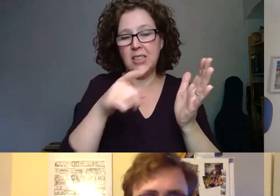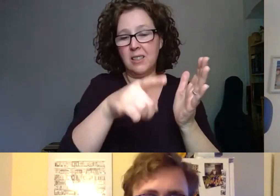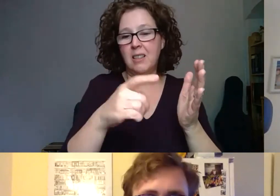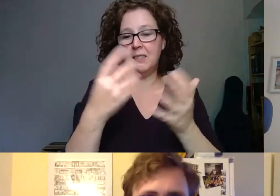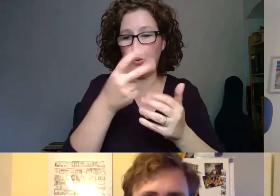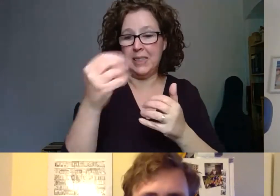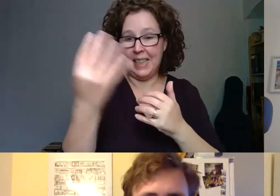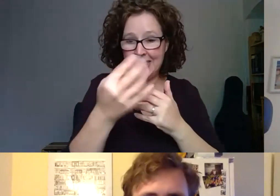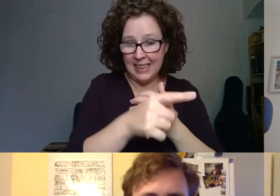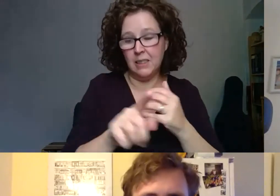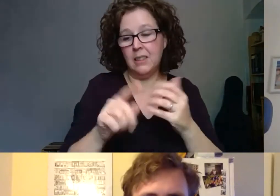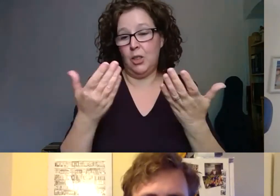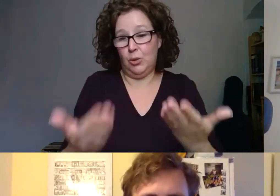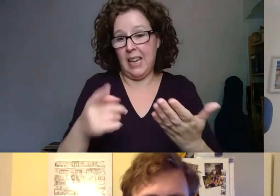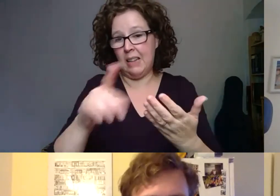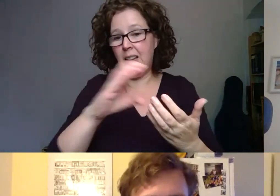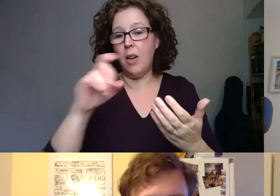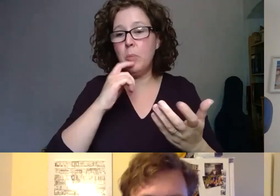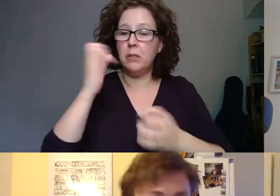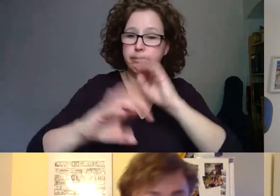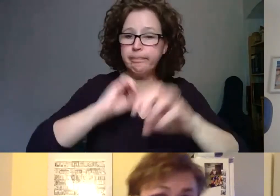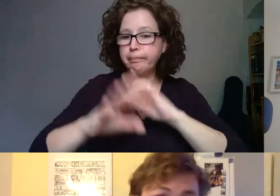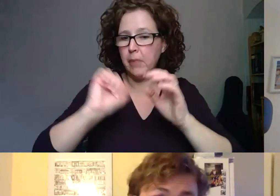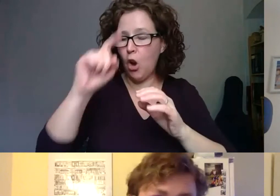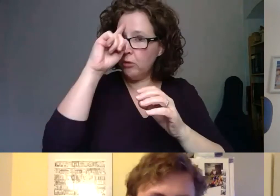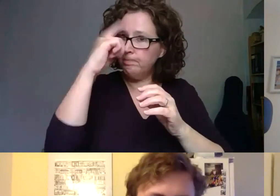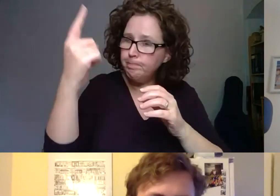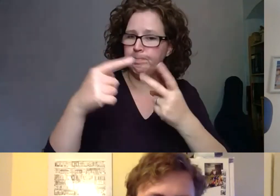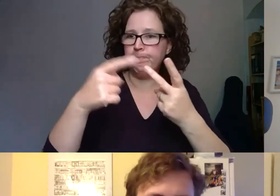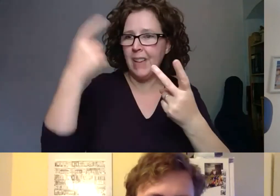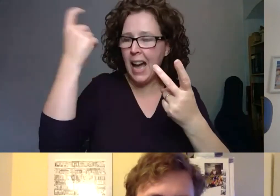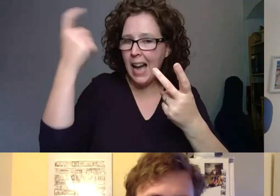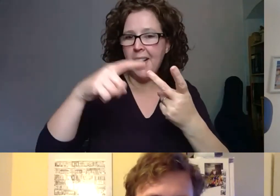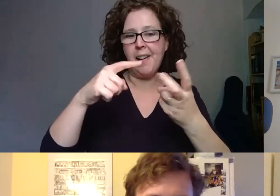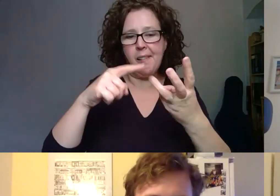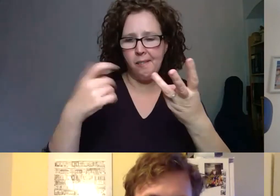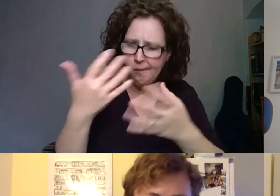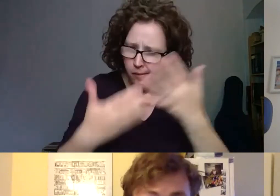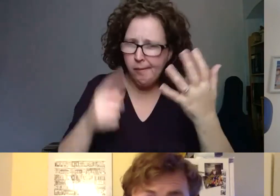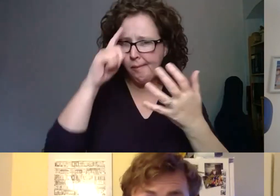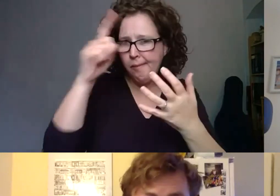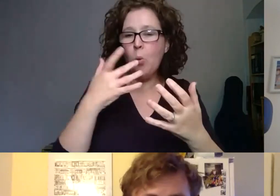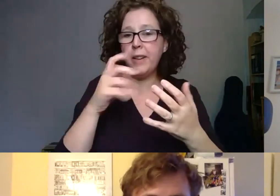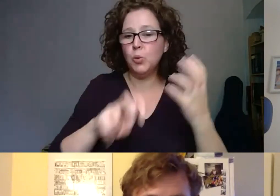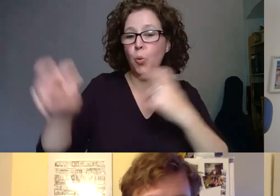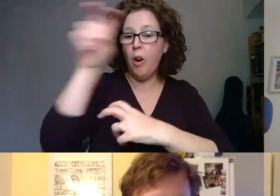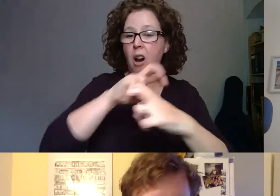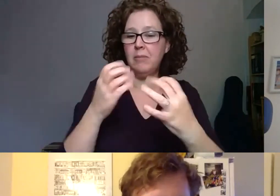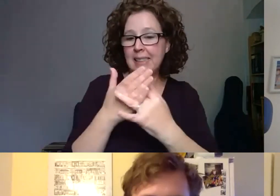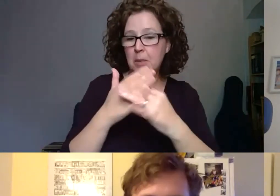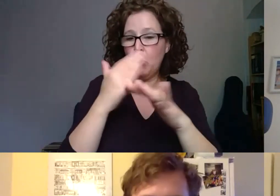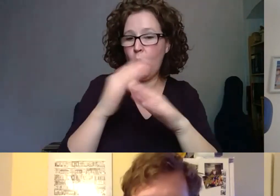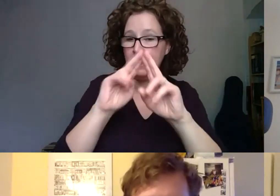And today, Claire will be sharing her thoughts and sort of considerations on touring accessible work